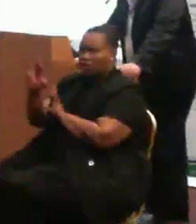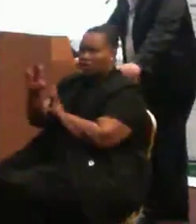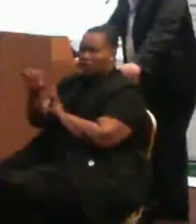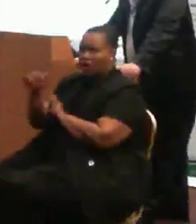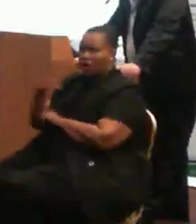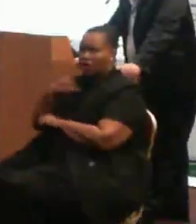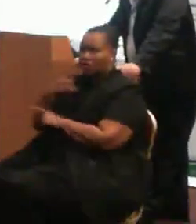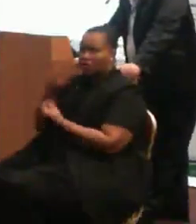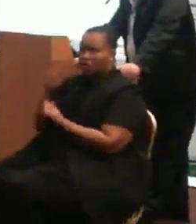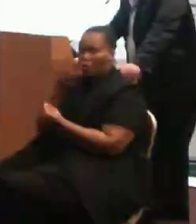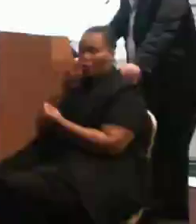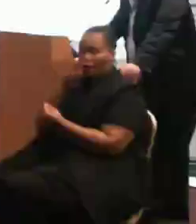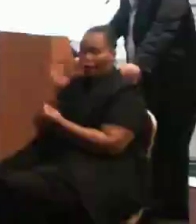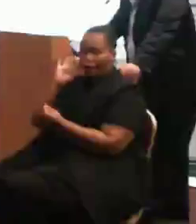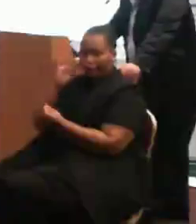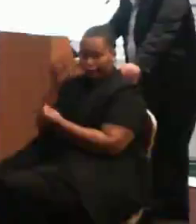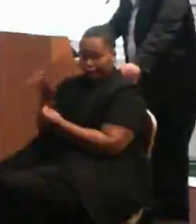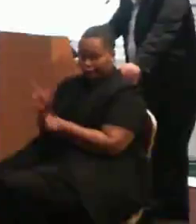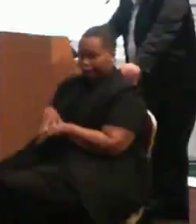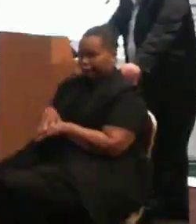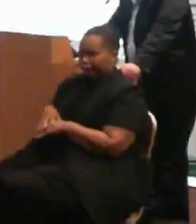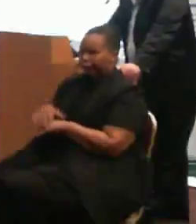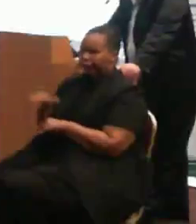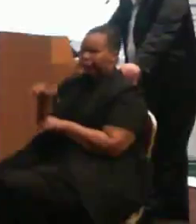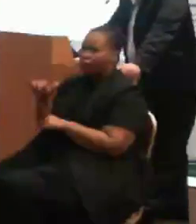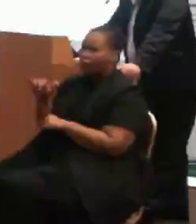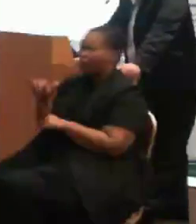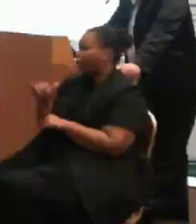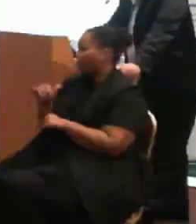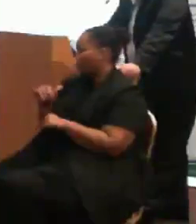to be sorted out. The other issue is line charges.